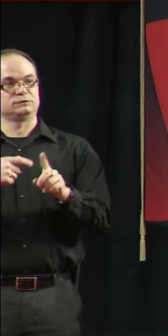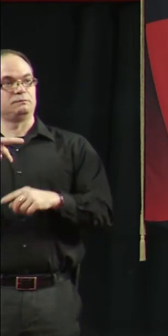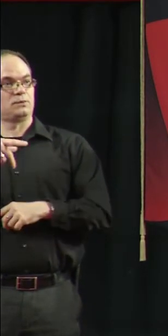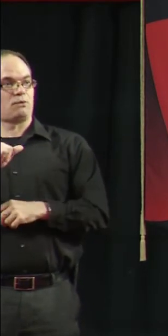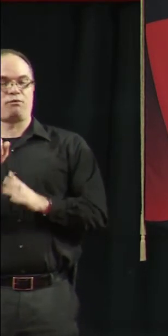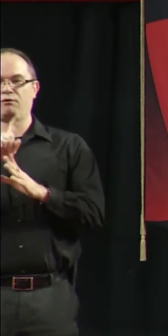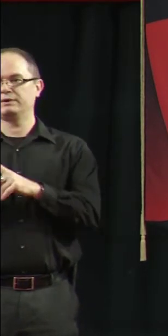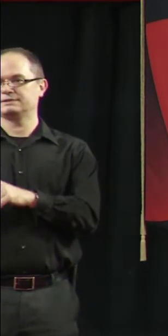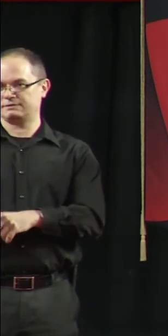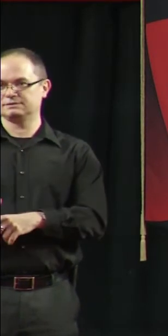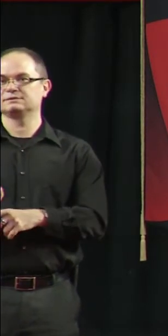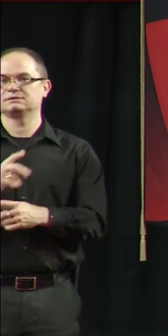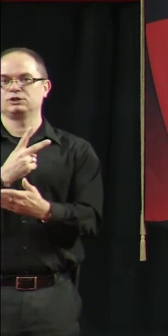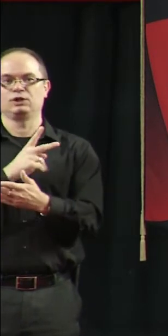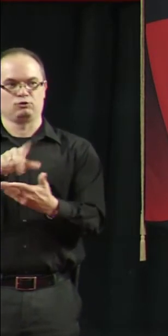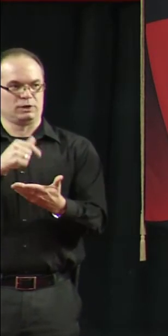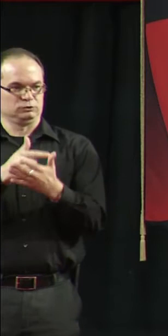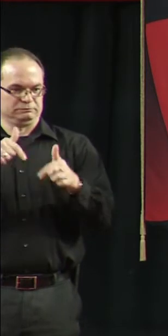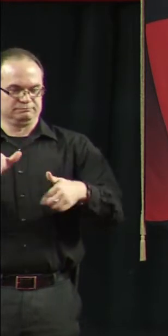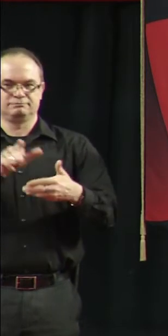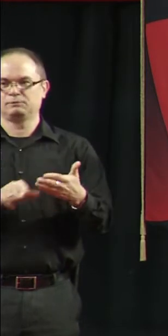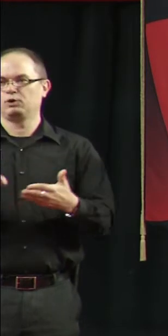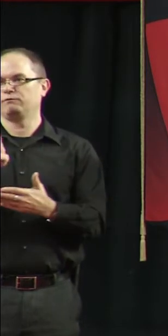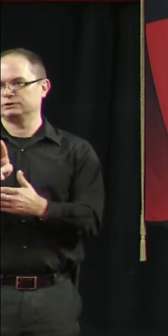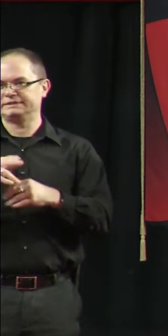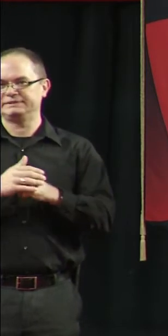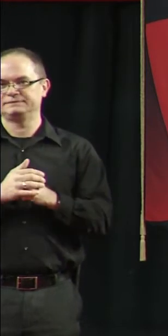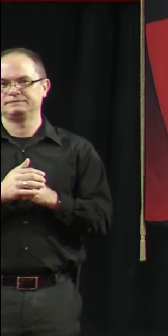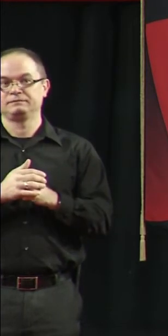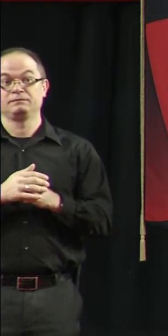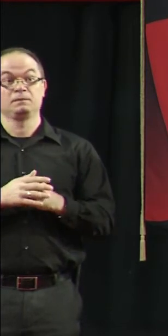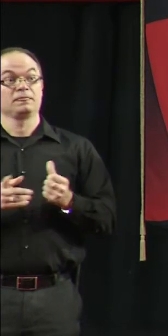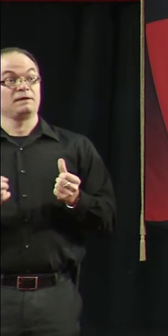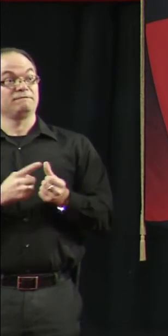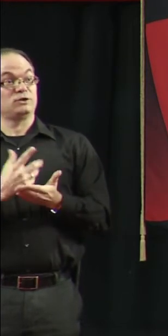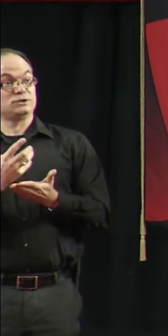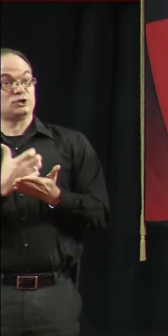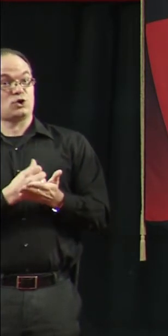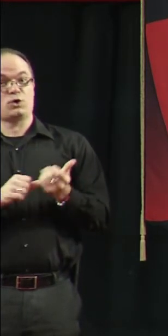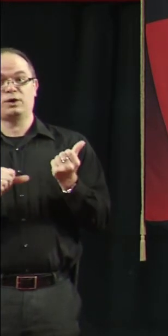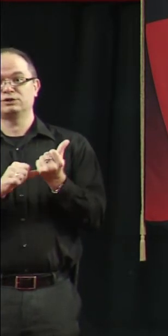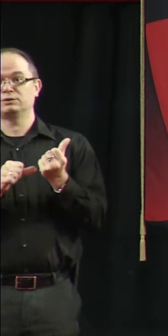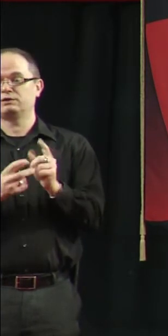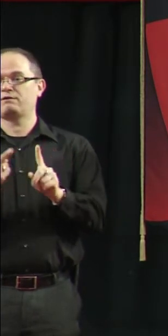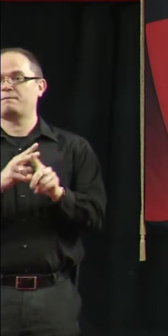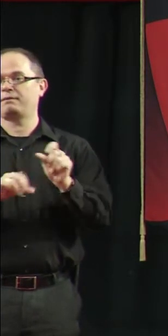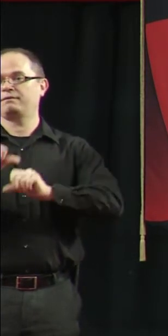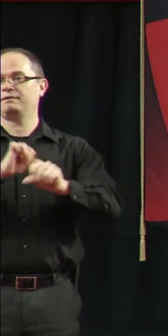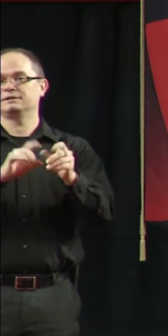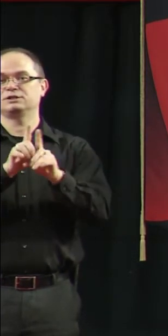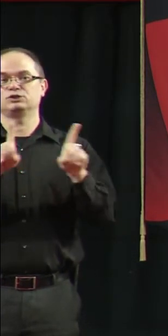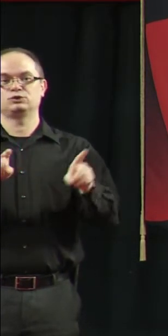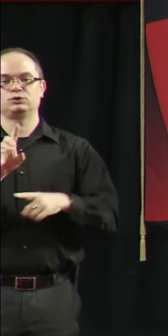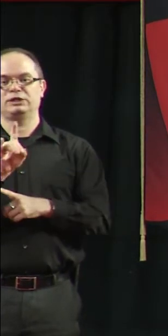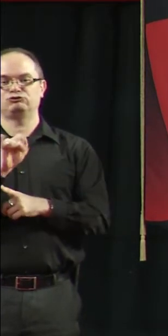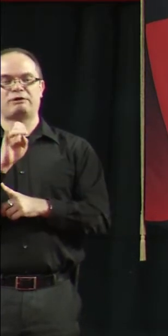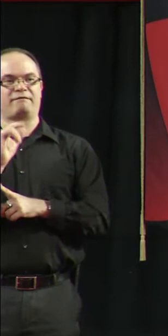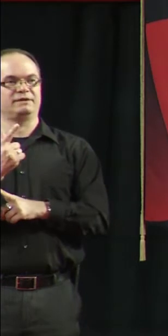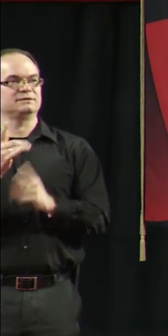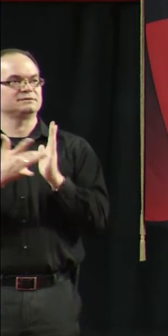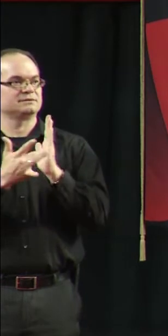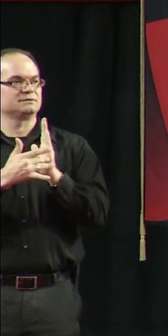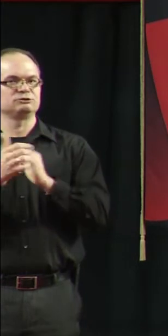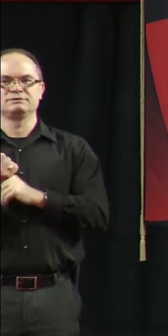Arthur, Texas, and a graduate of Lamar University, where he first earned an Associates of Applied Science degree in drafting technology